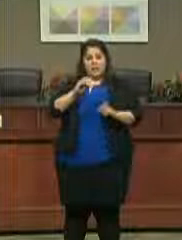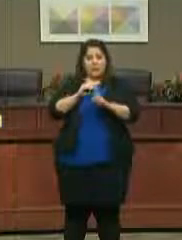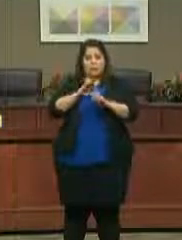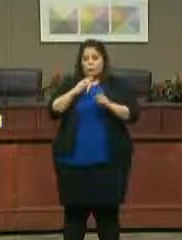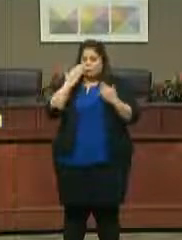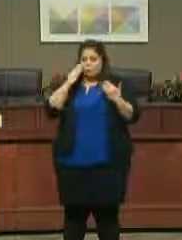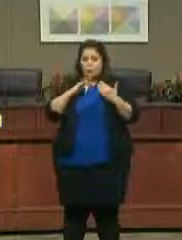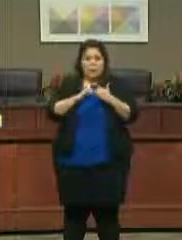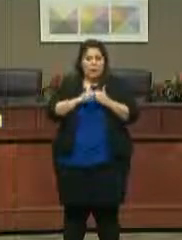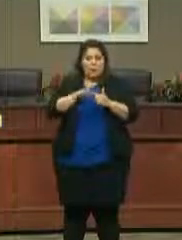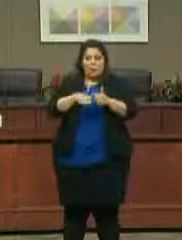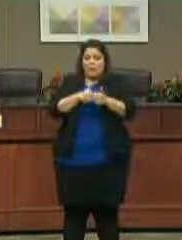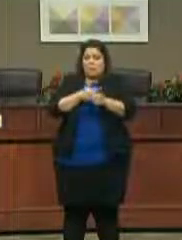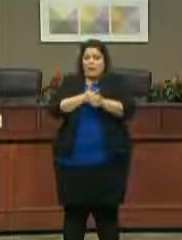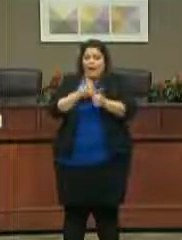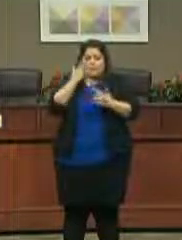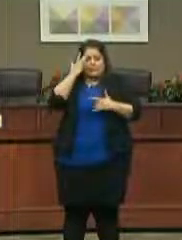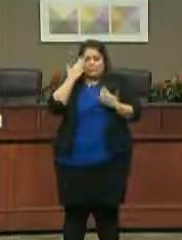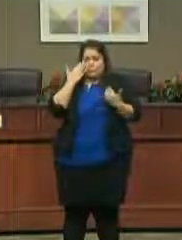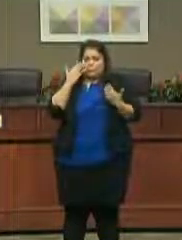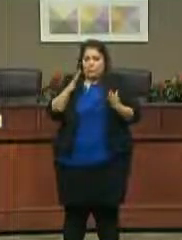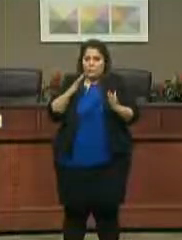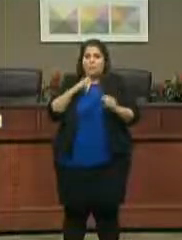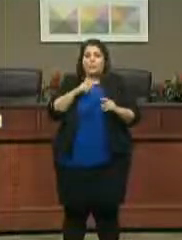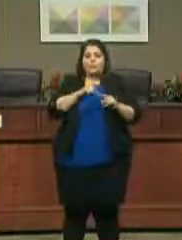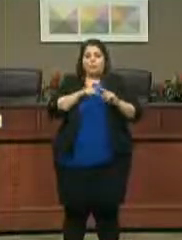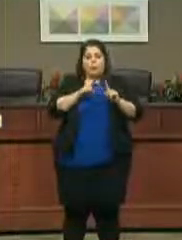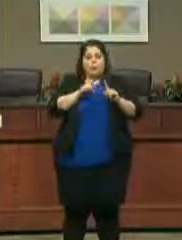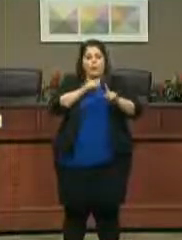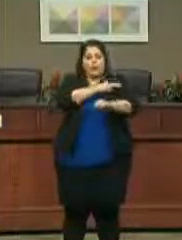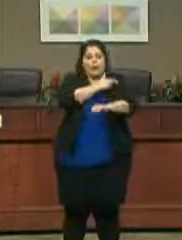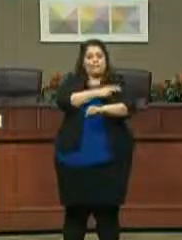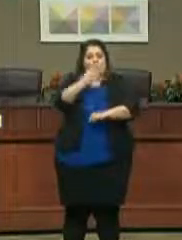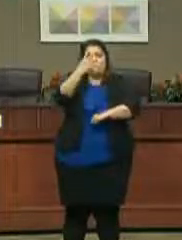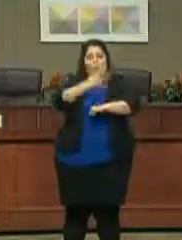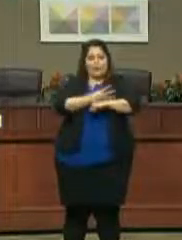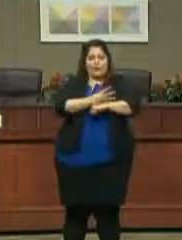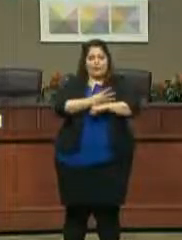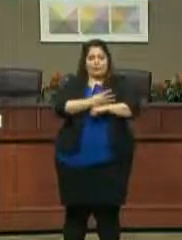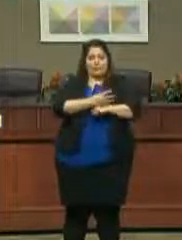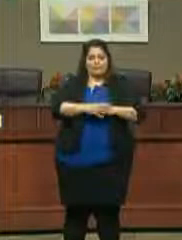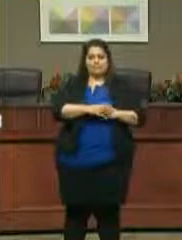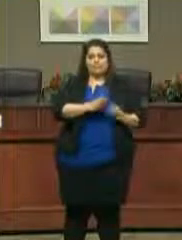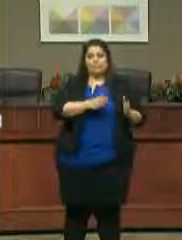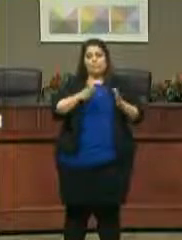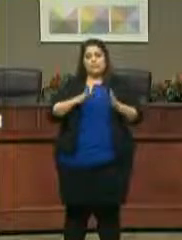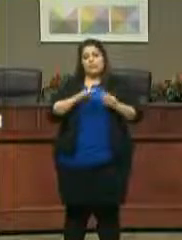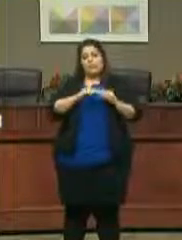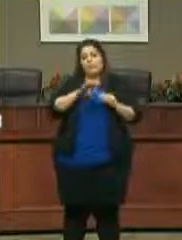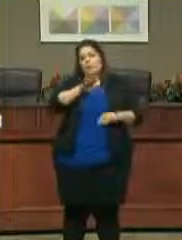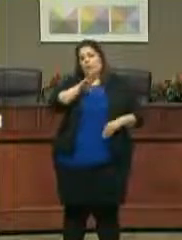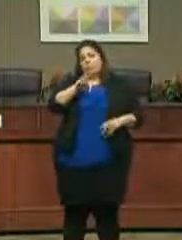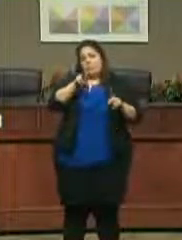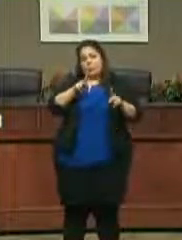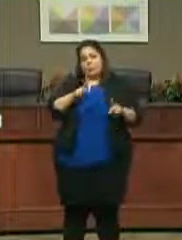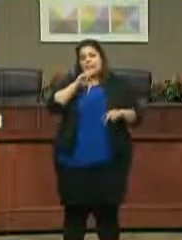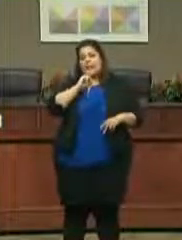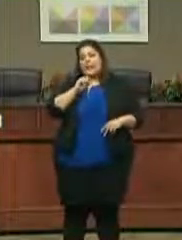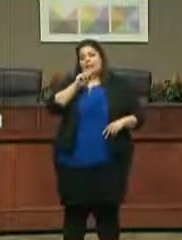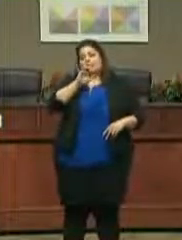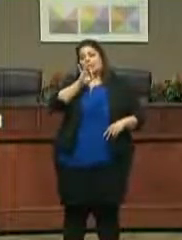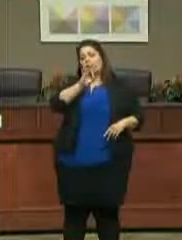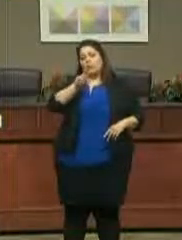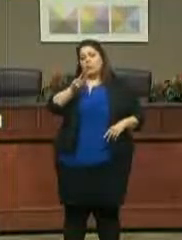unknown conditions, hospitalized for 4 days. And the 56th individual, 82 years old,